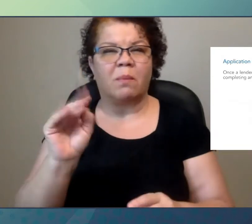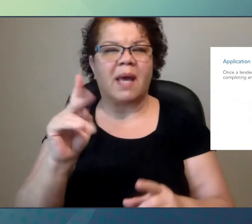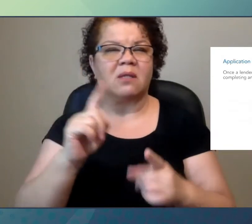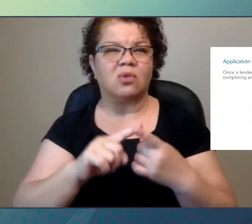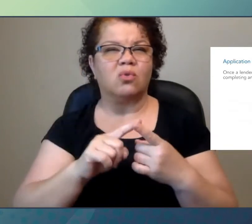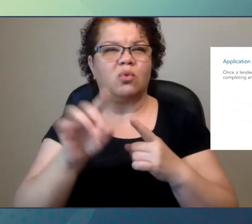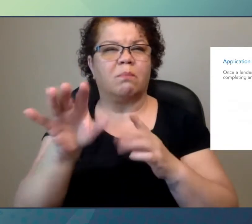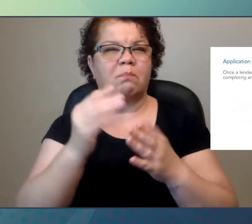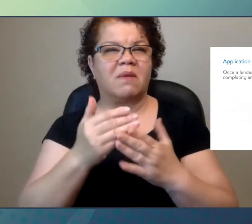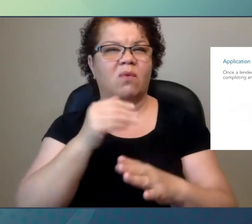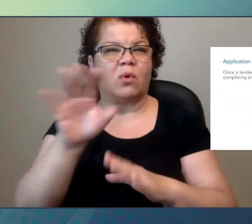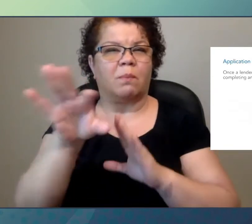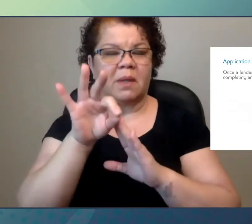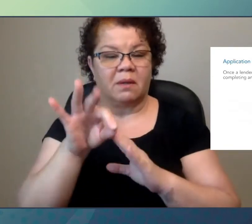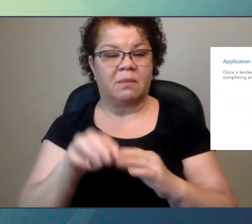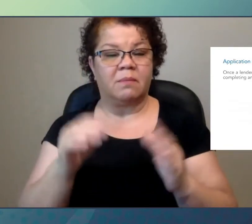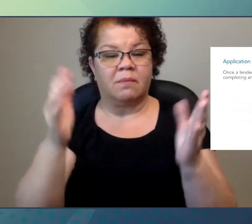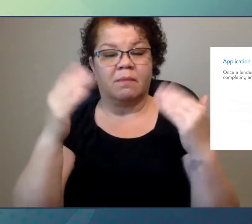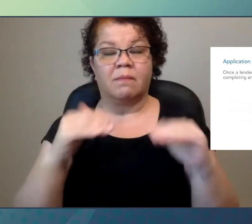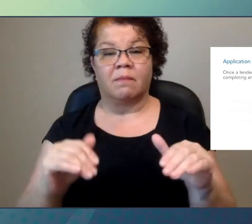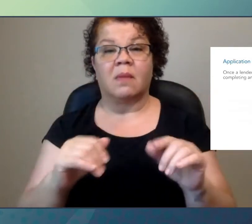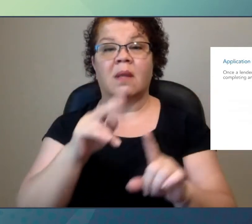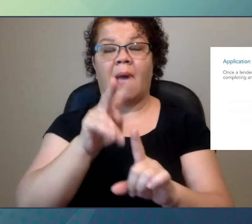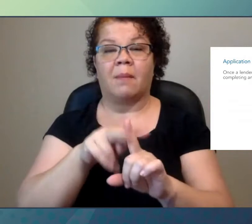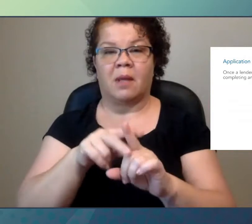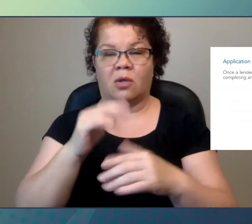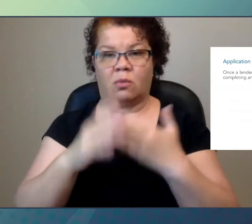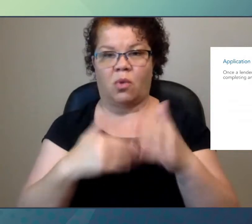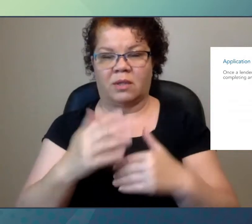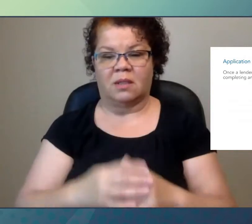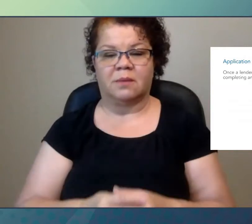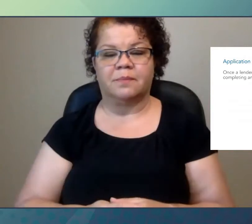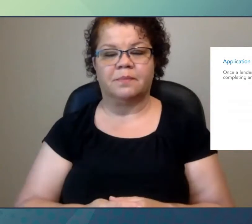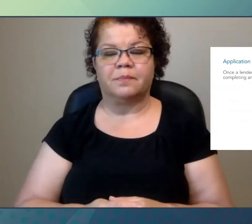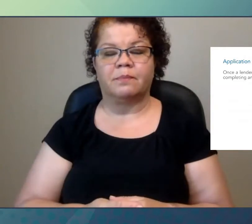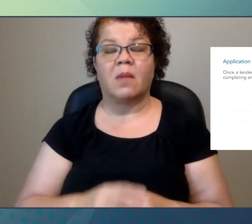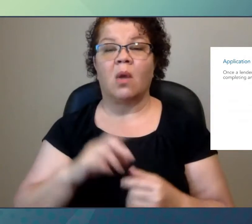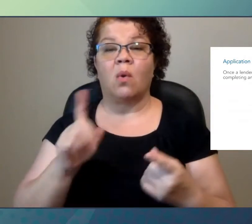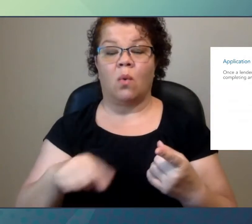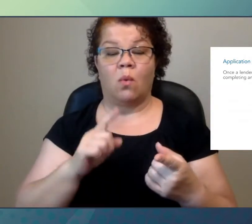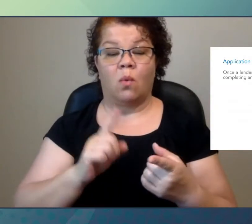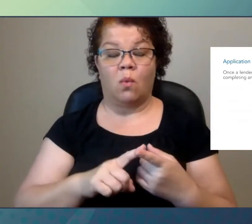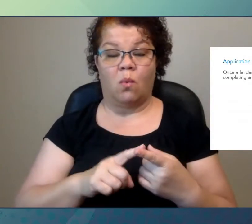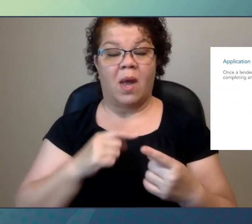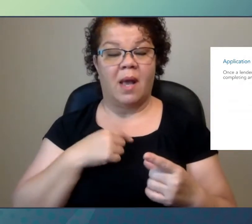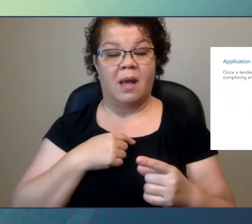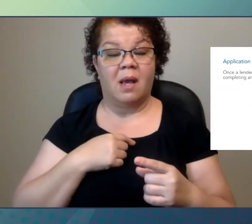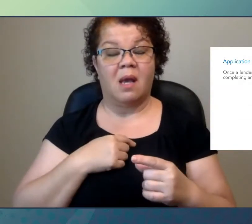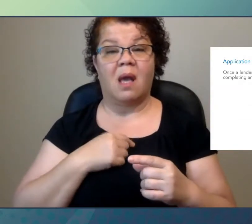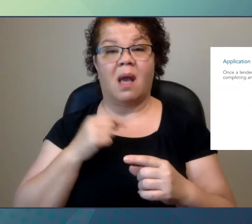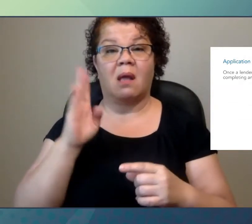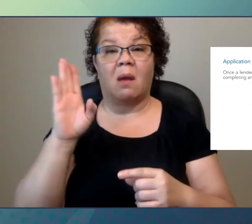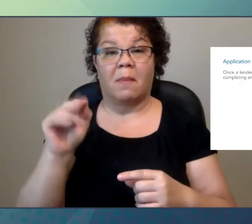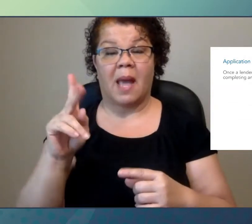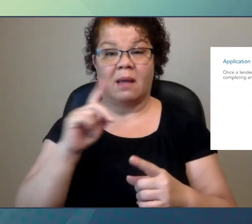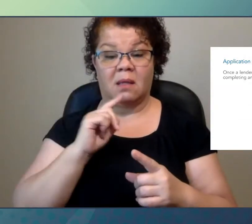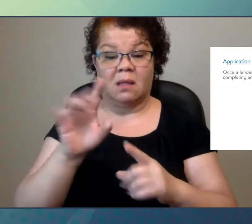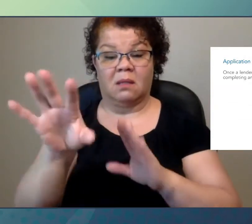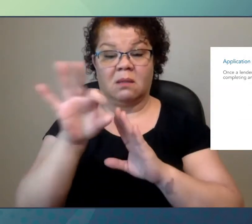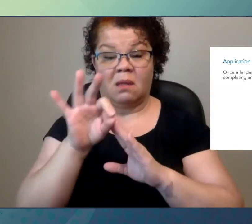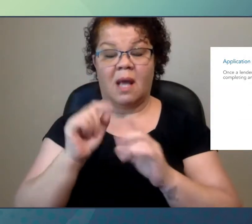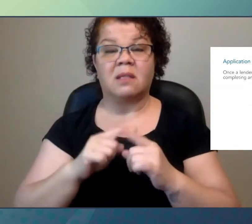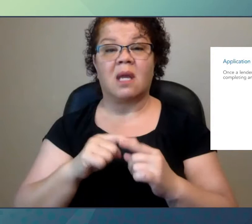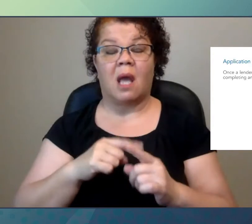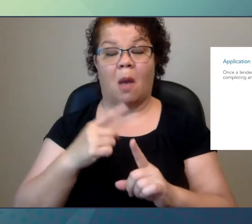The application process. So once a lender is selected, a mortgage loan officer will assist you in completing the